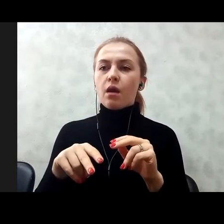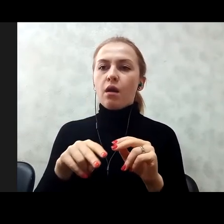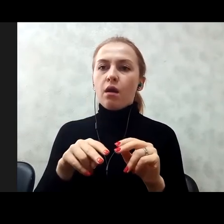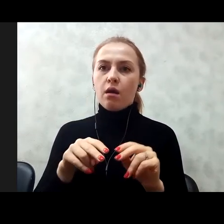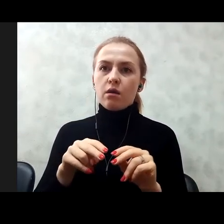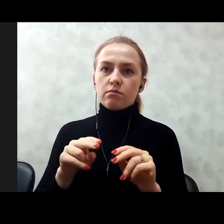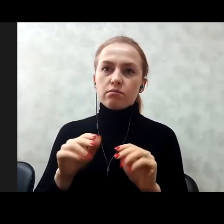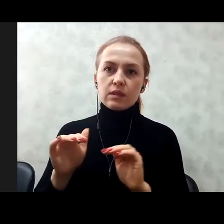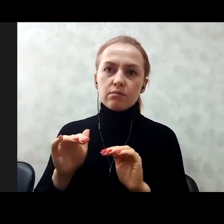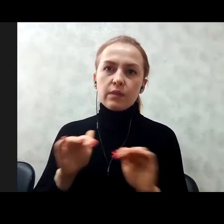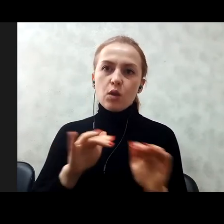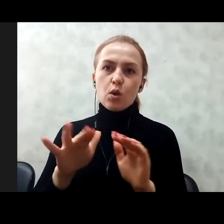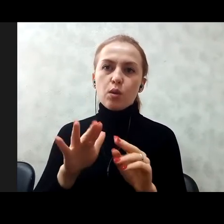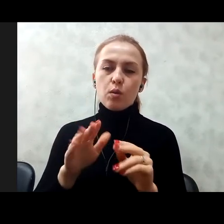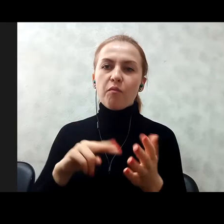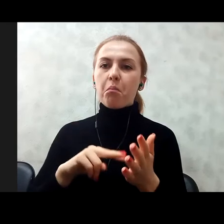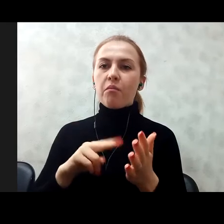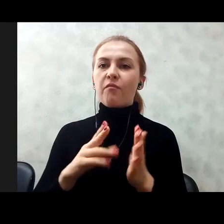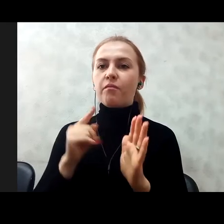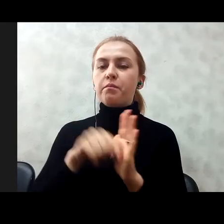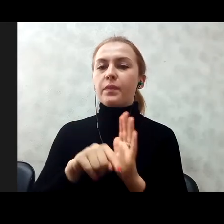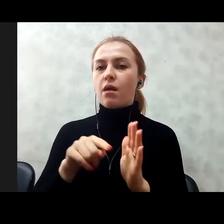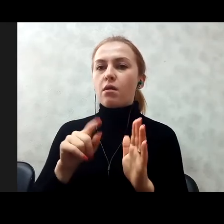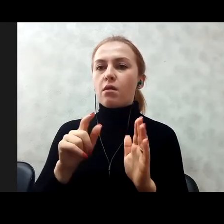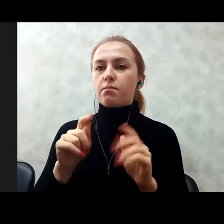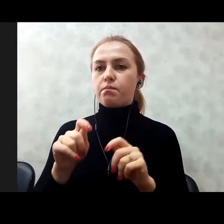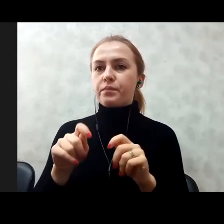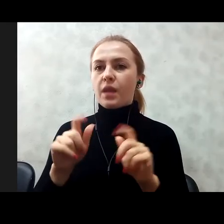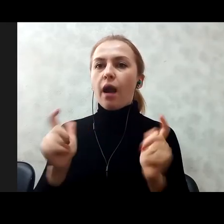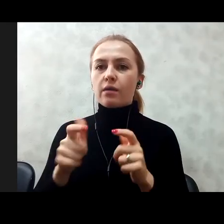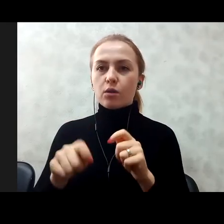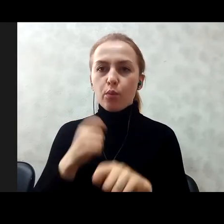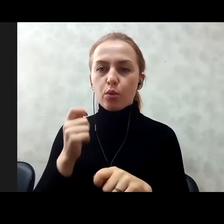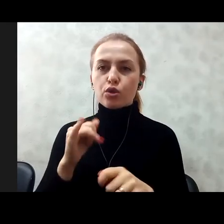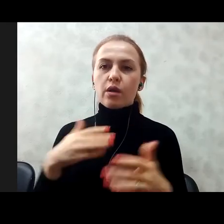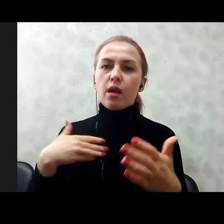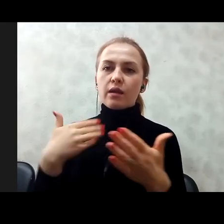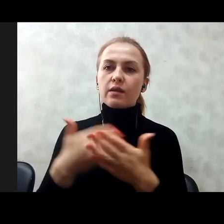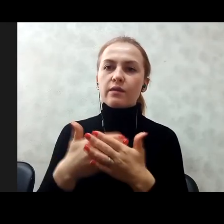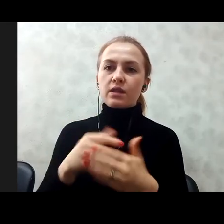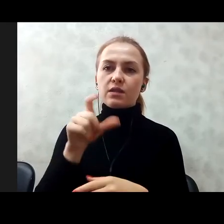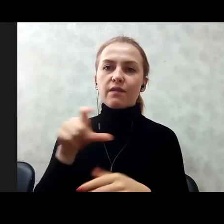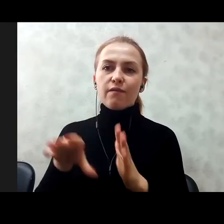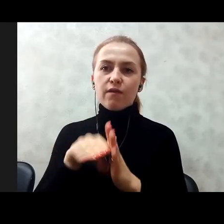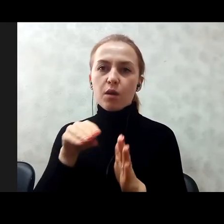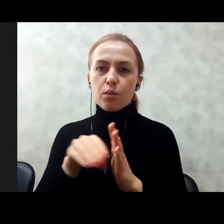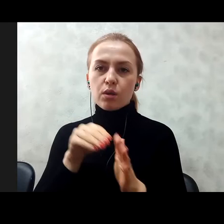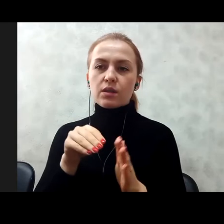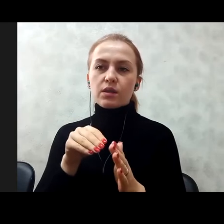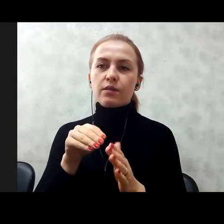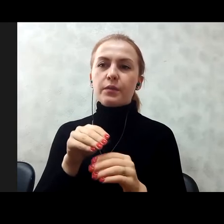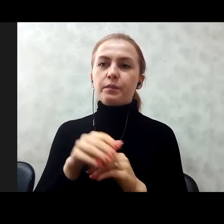when necessary, and they sometimes prevented certain violations. And I